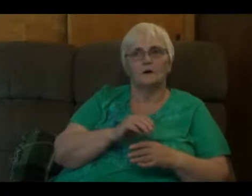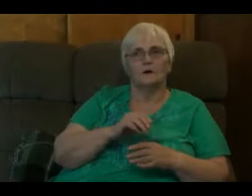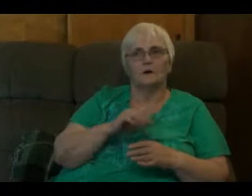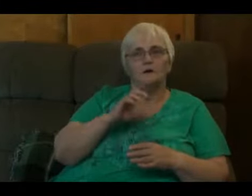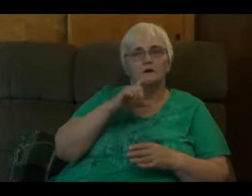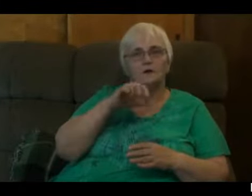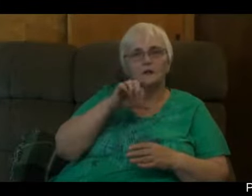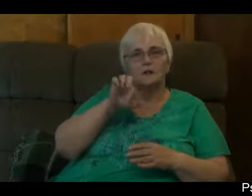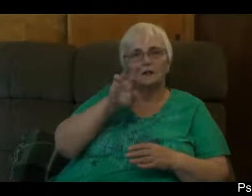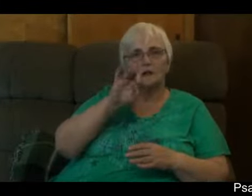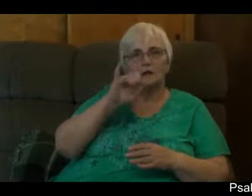Psalm 139.